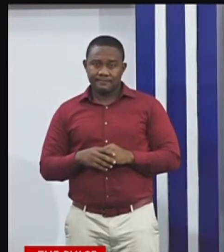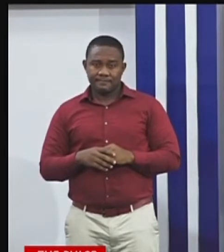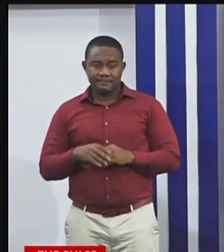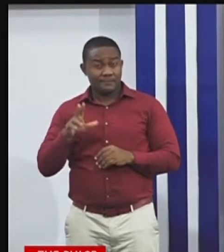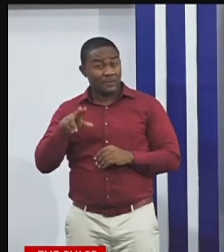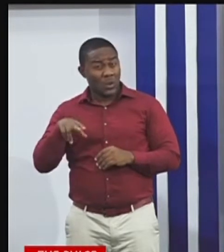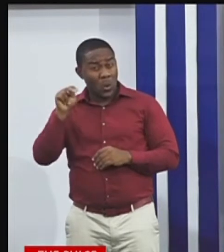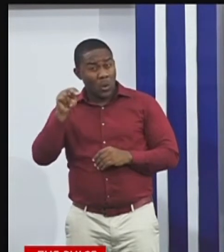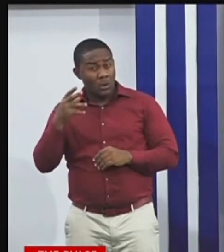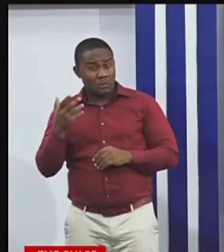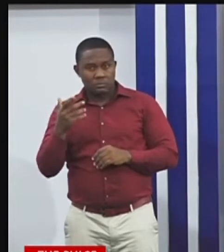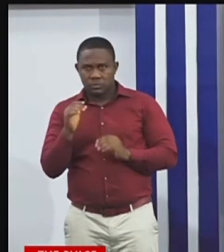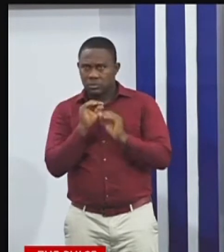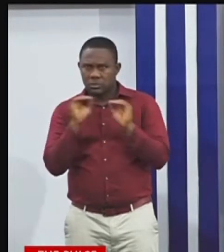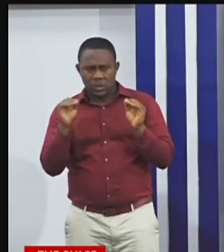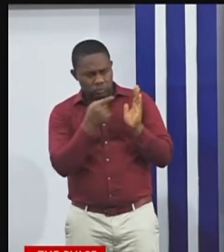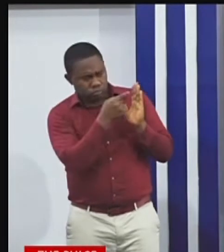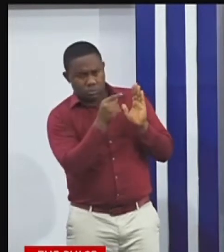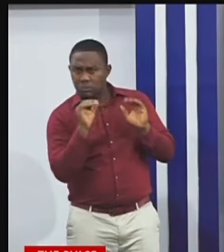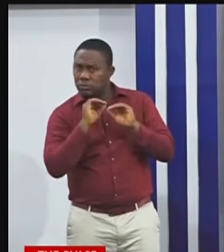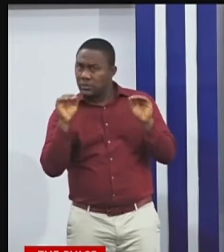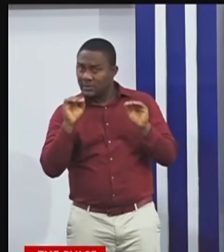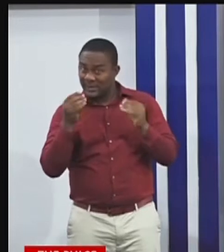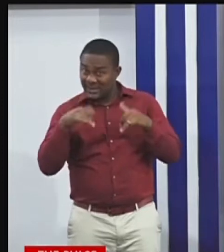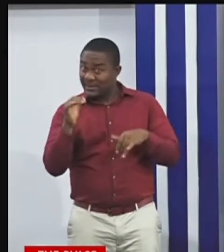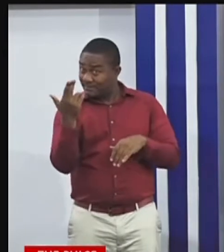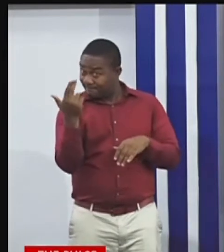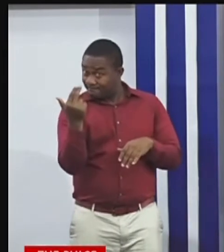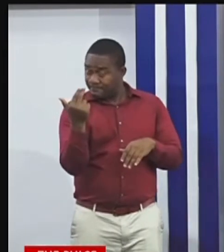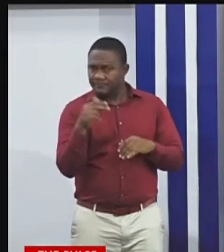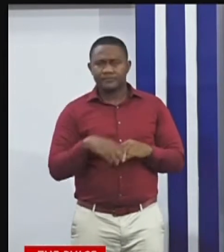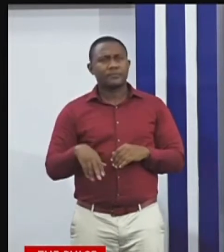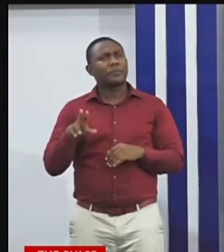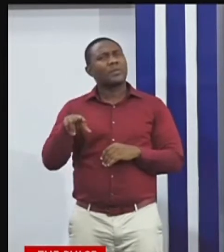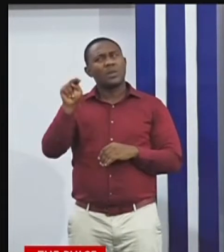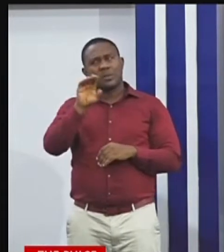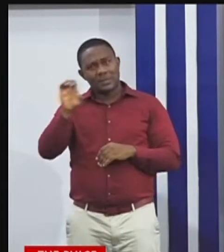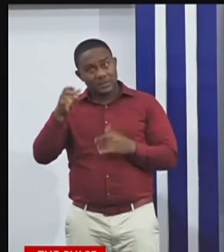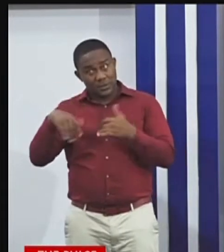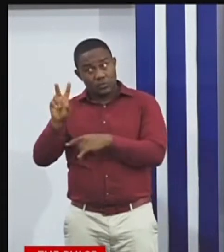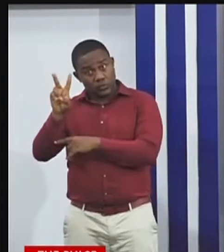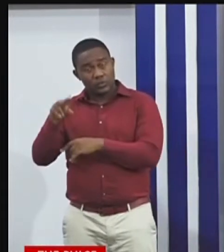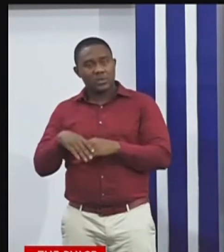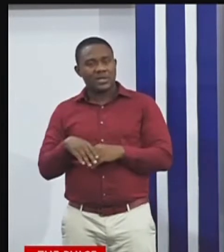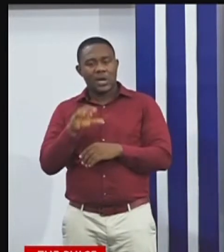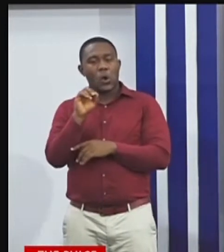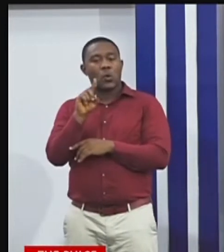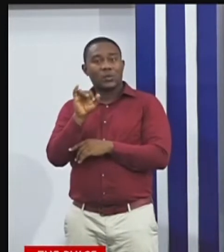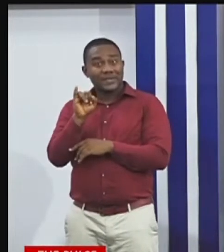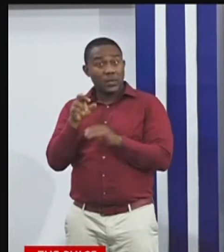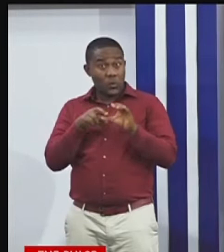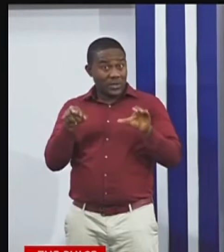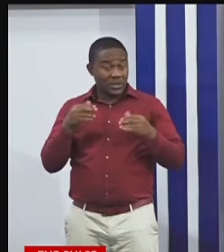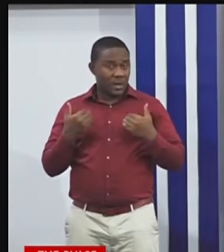Northern region has not had any increases, remain 13. Northeast still 2 cases. OT